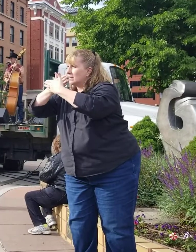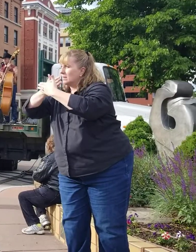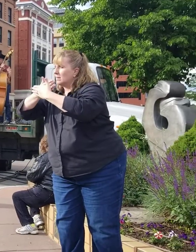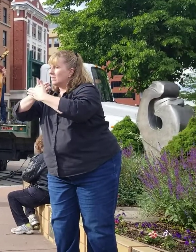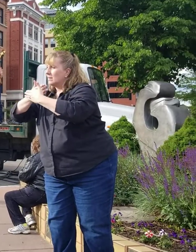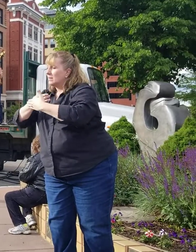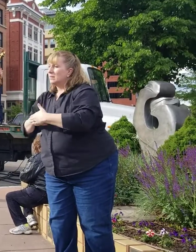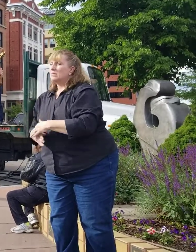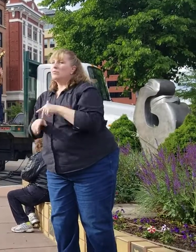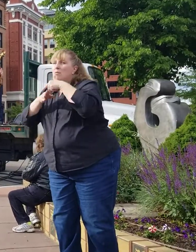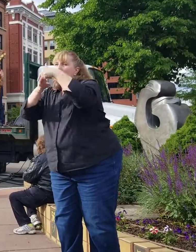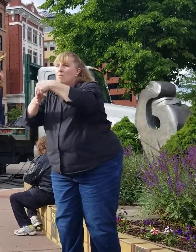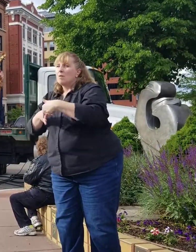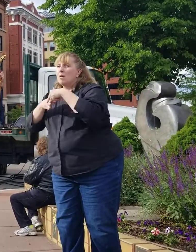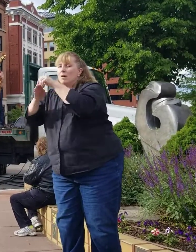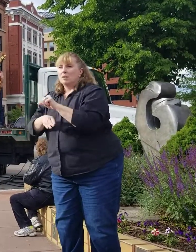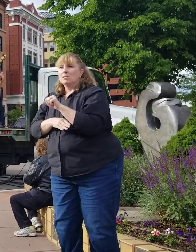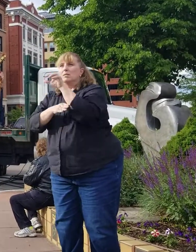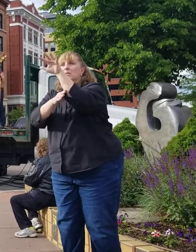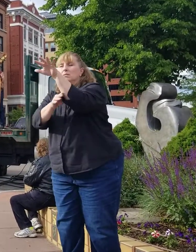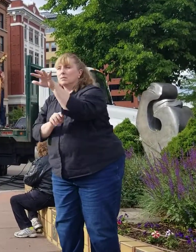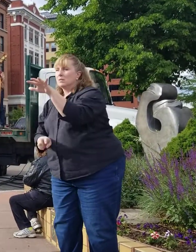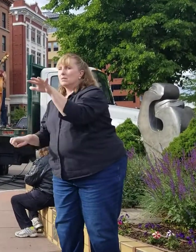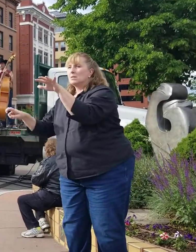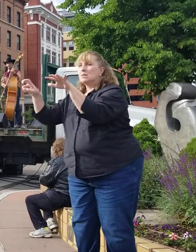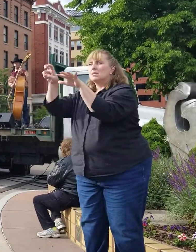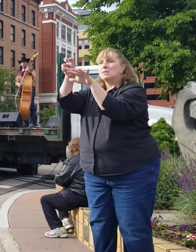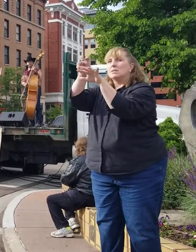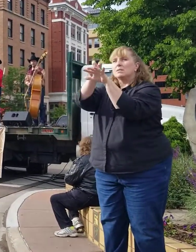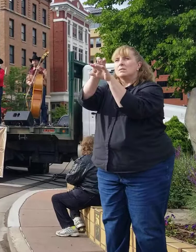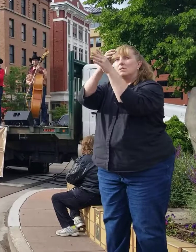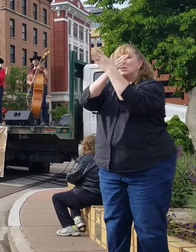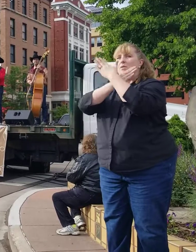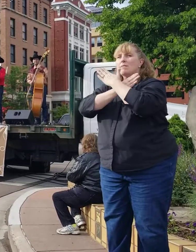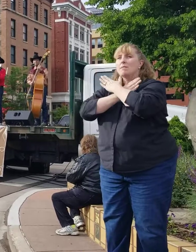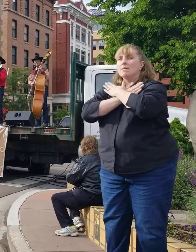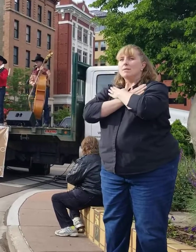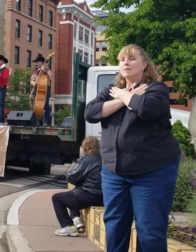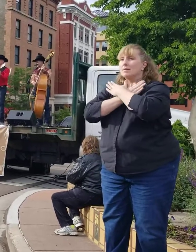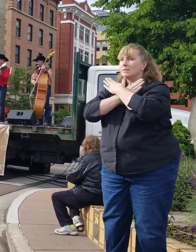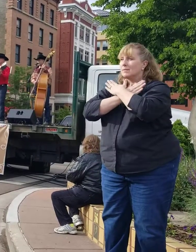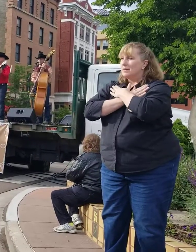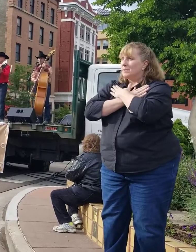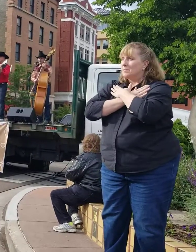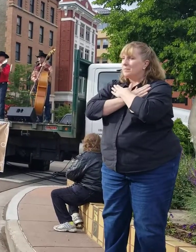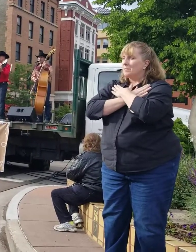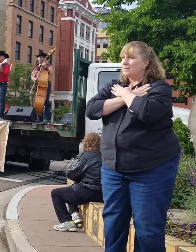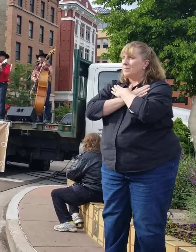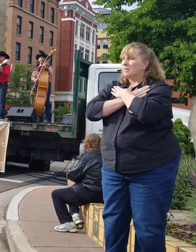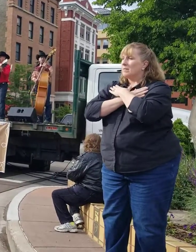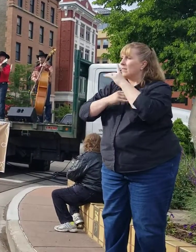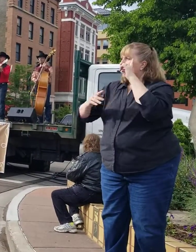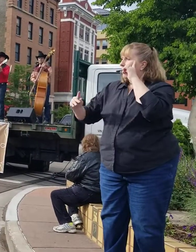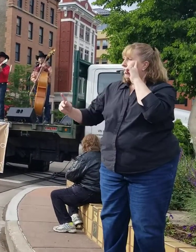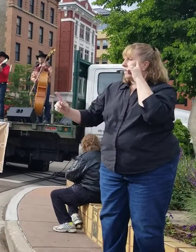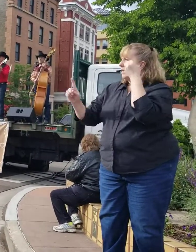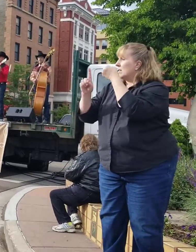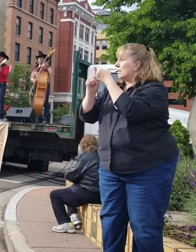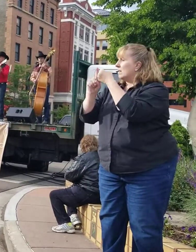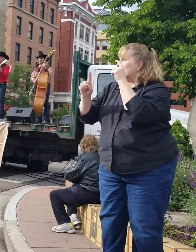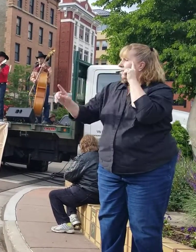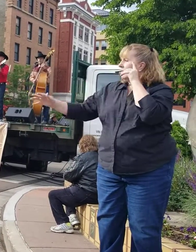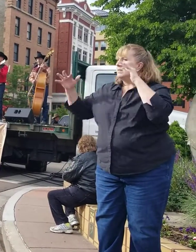ridge he rested as he went along his way. When all at once